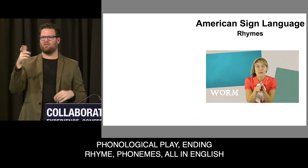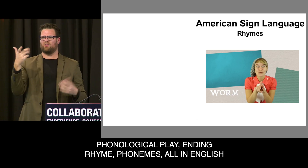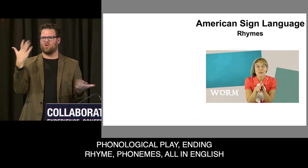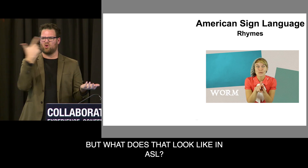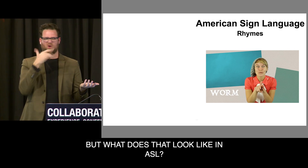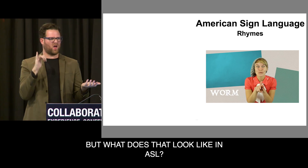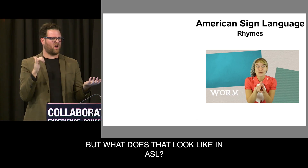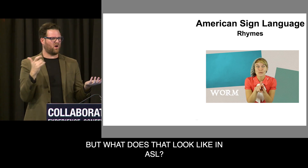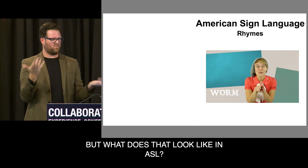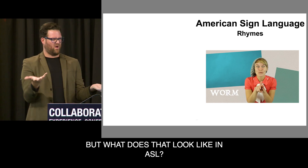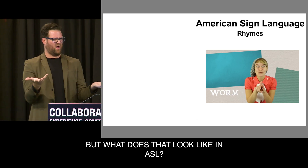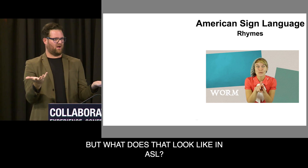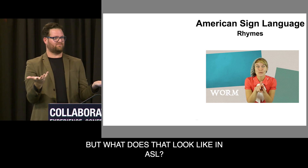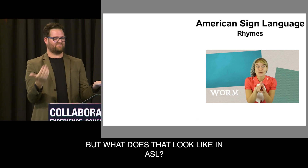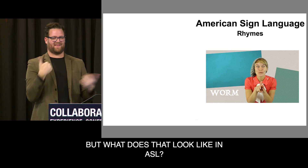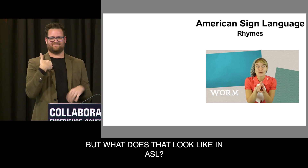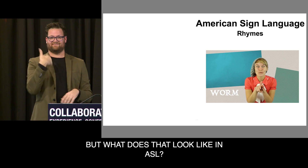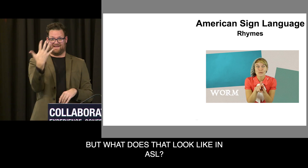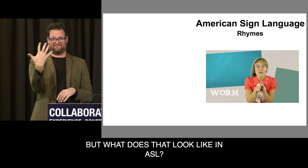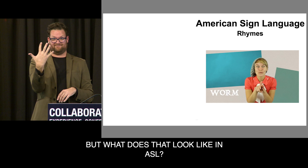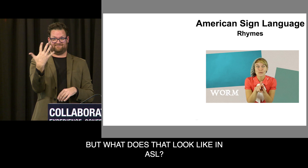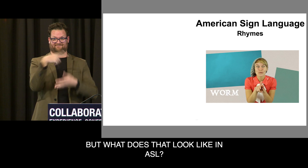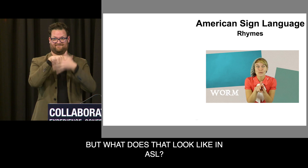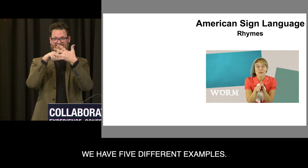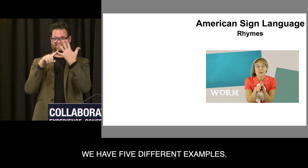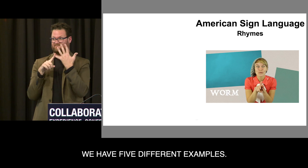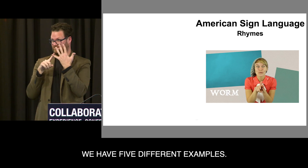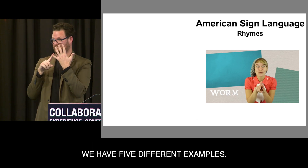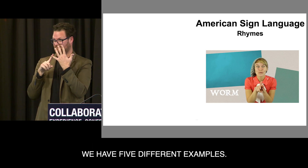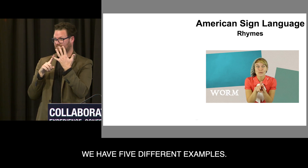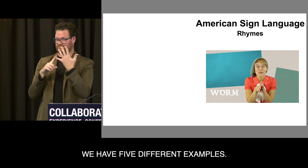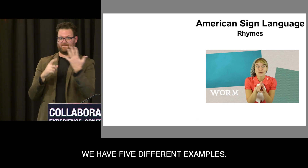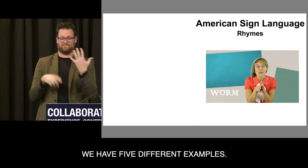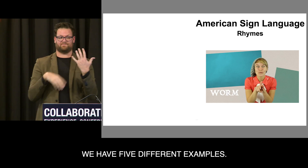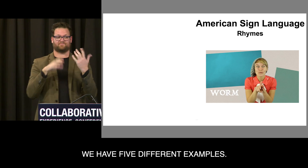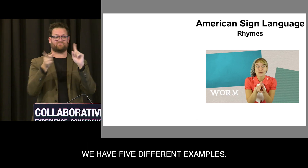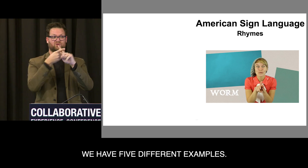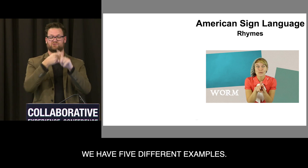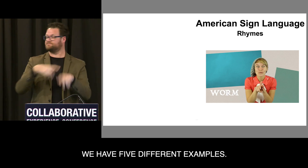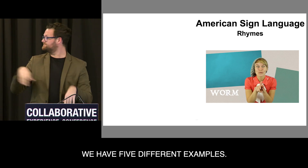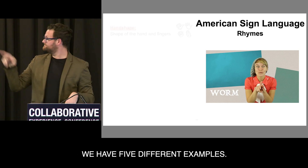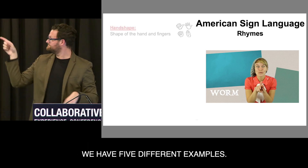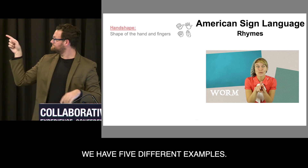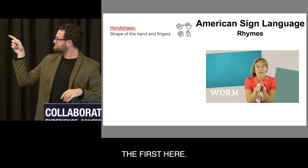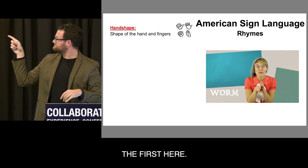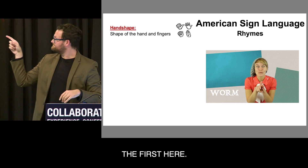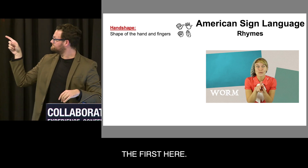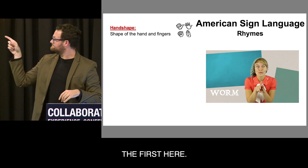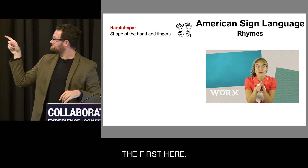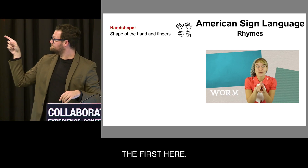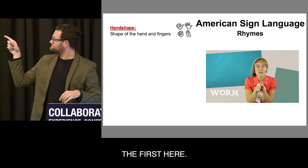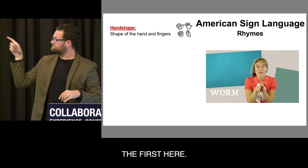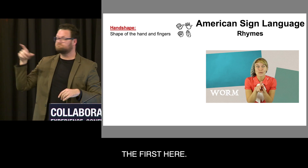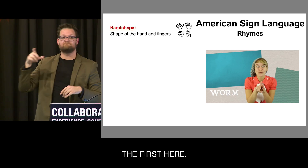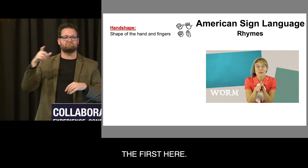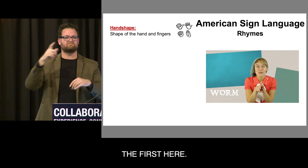But what does that look like in ASL? We have 5 different examples. The first here.